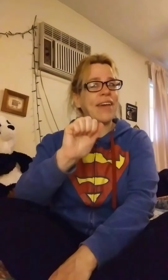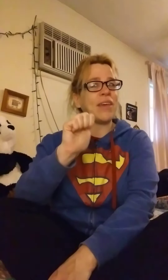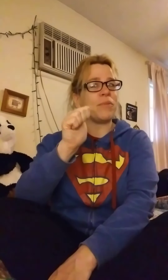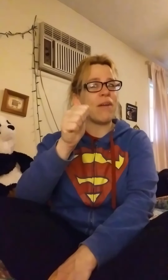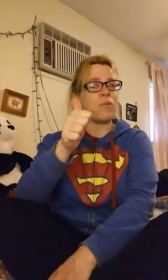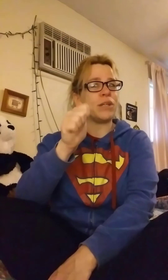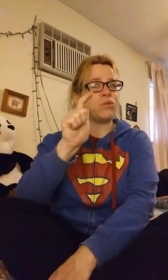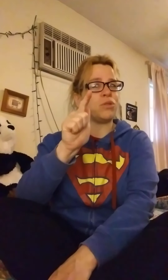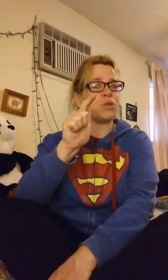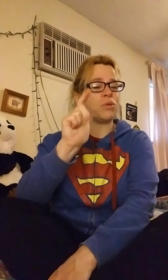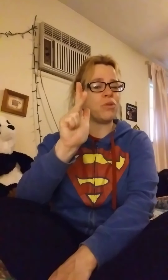then we have